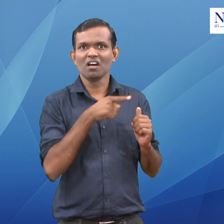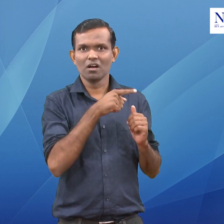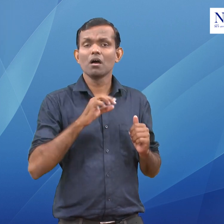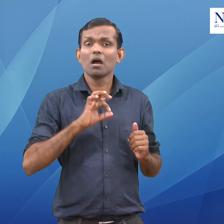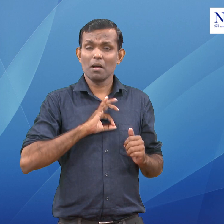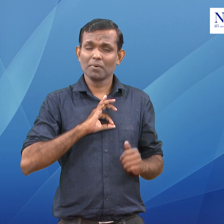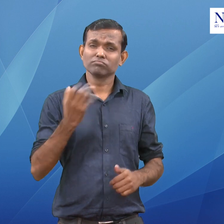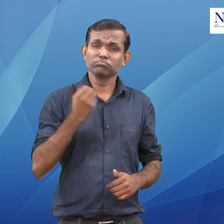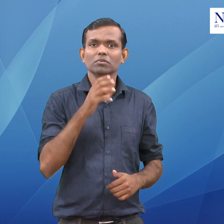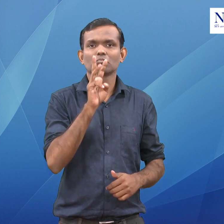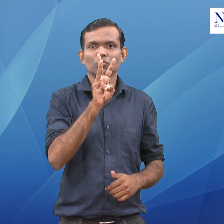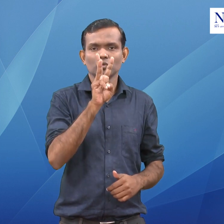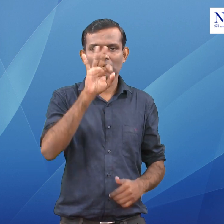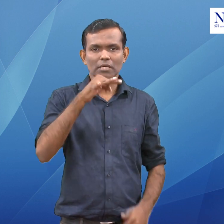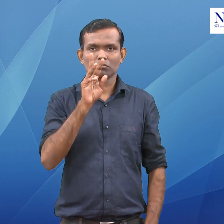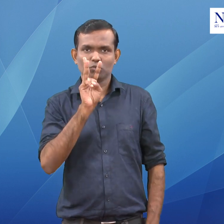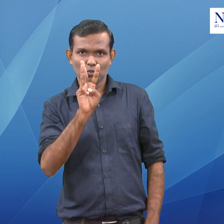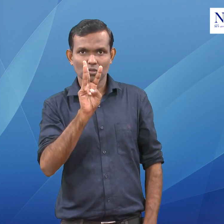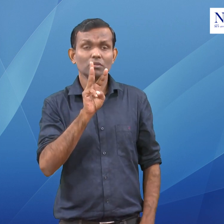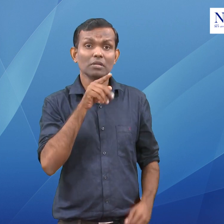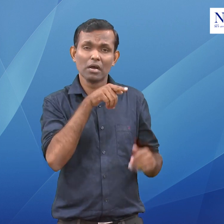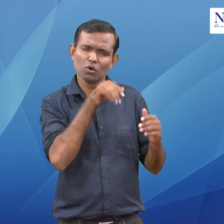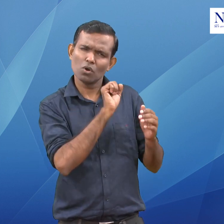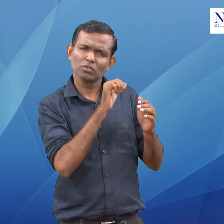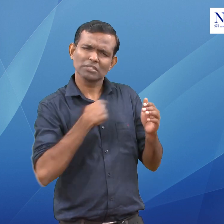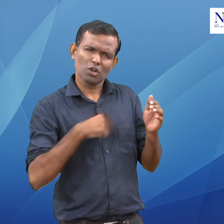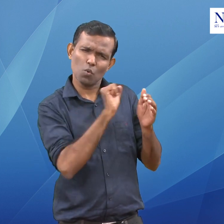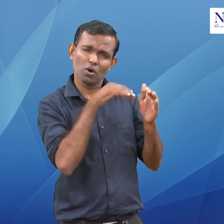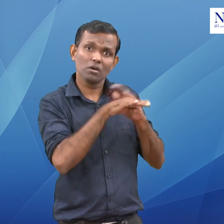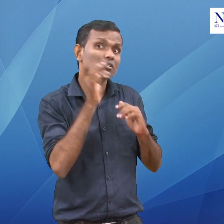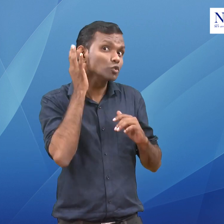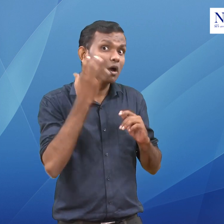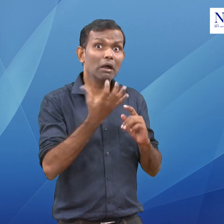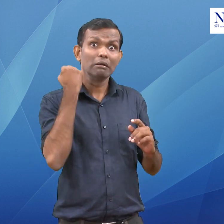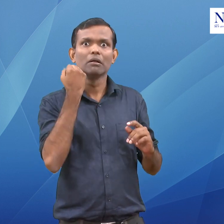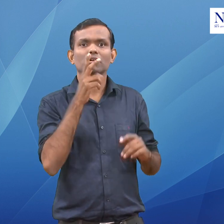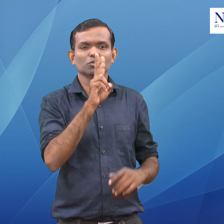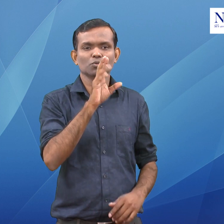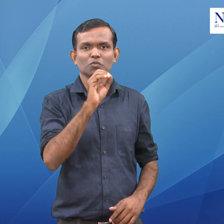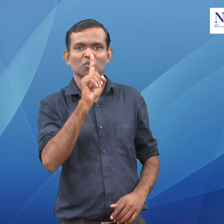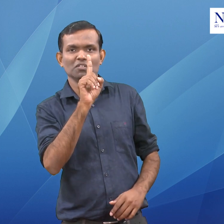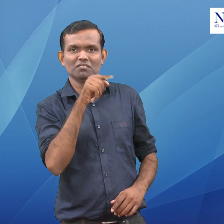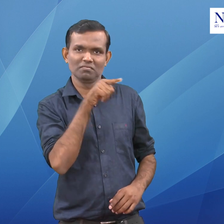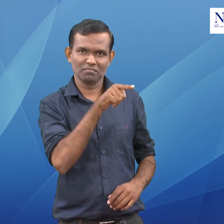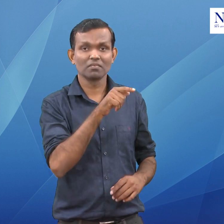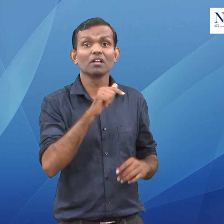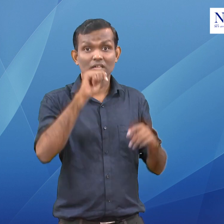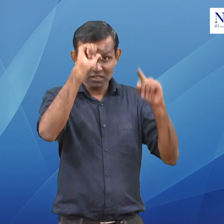medals. India finished fourth with 28 gold medals. India got 28 gold, 38 silver, and 41 bronze, a